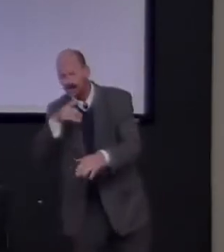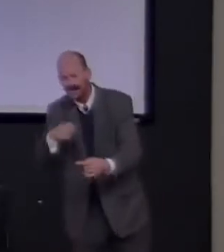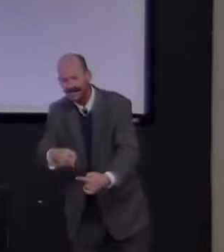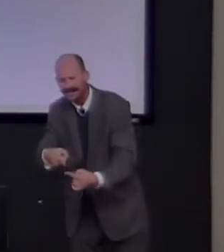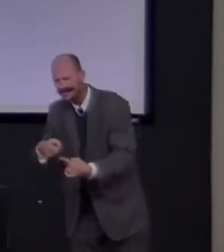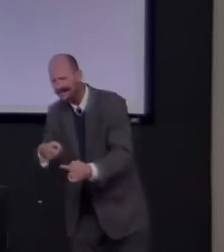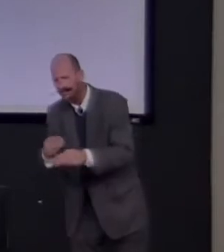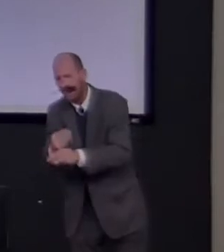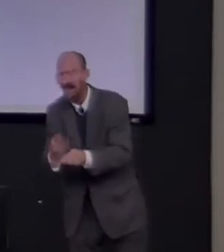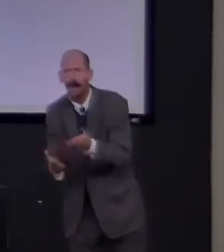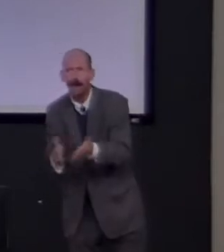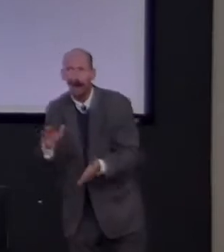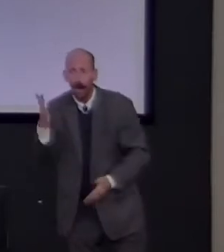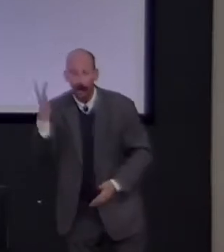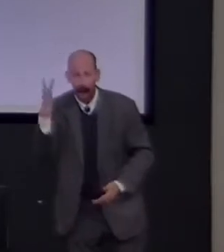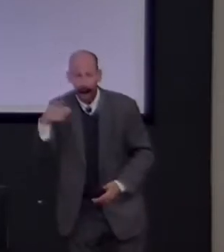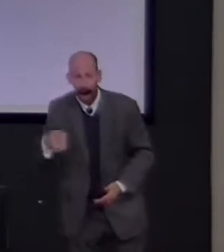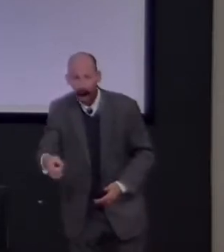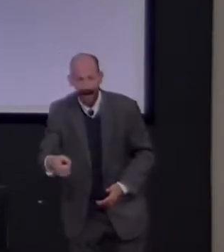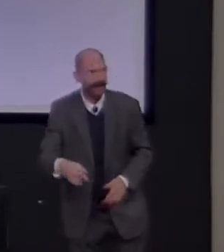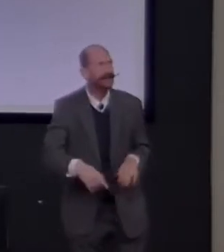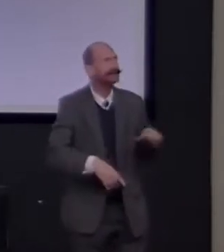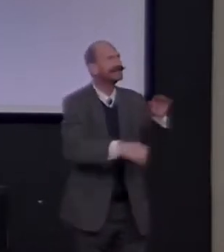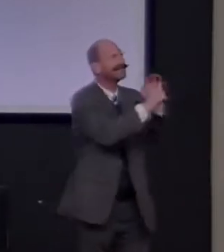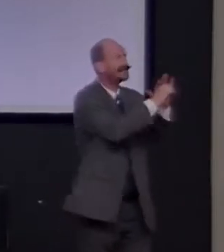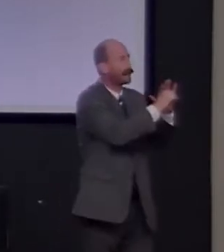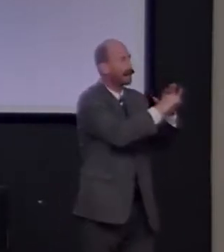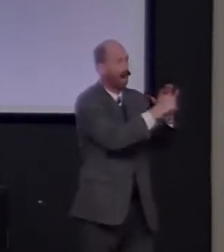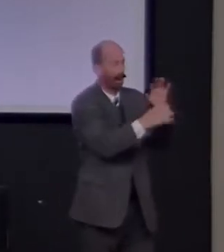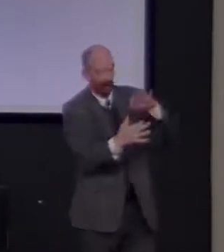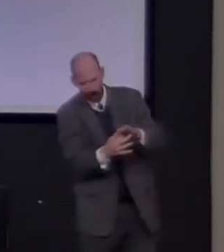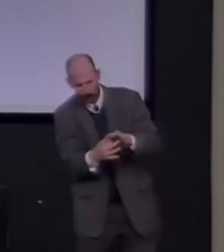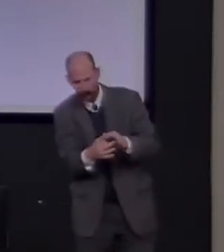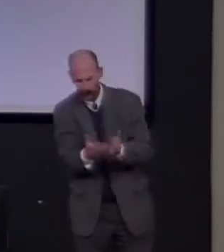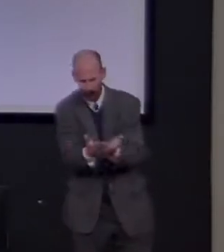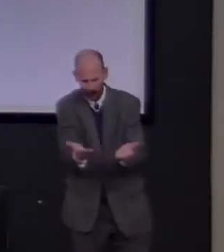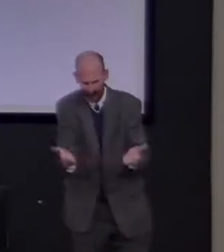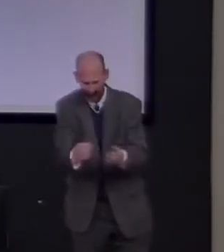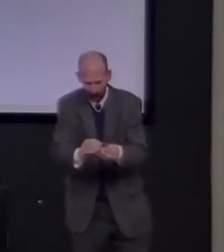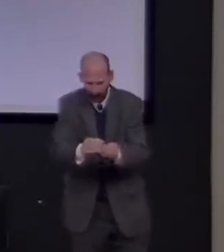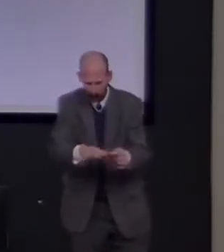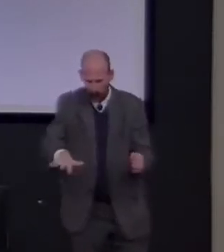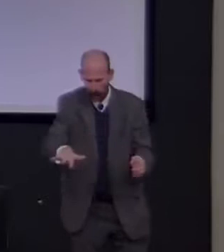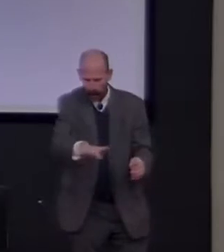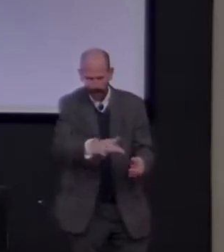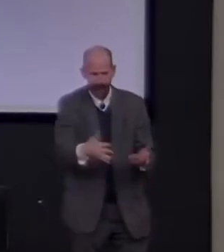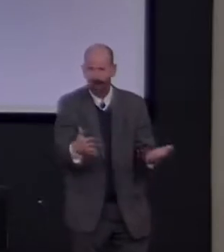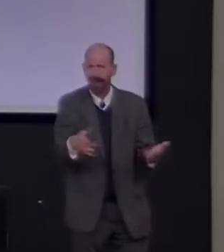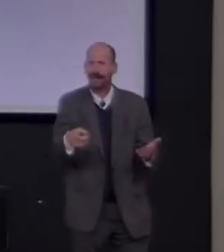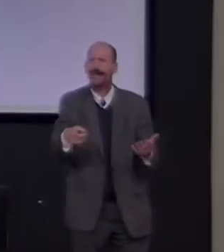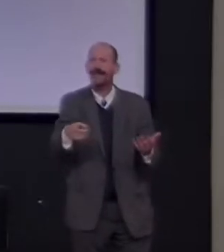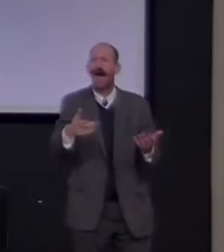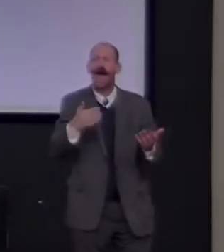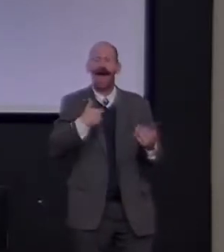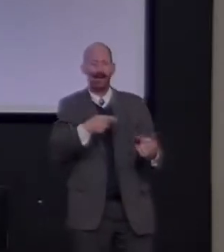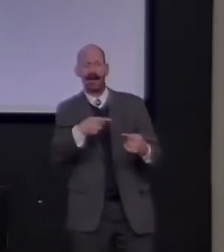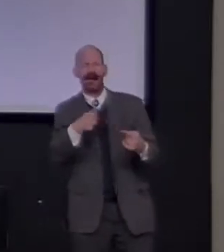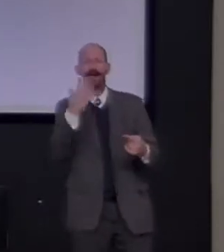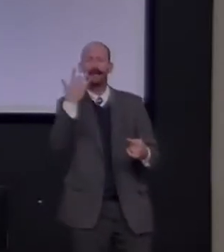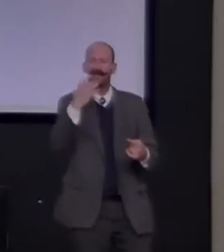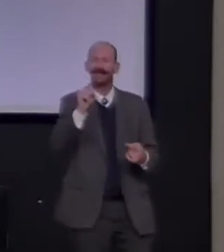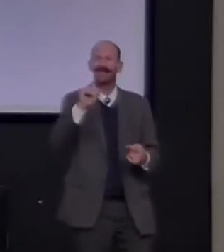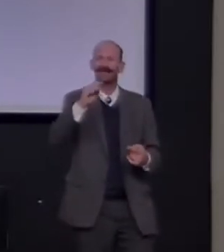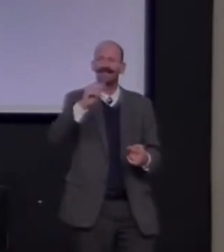that connection between symbols and quantities by solving the symbol grounding problem, if you like, on their own